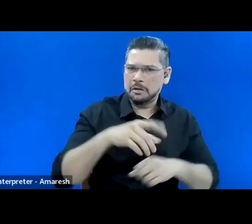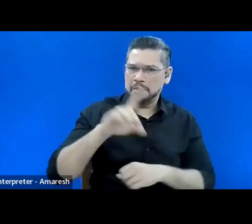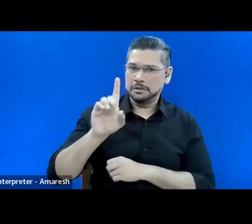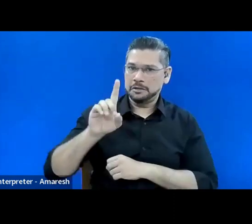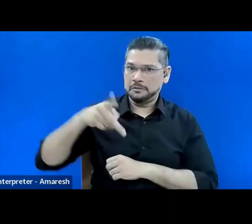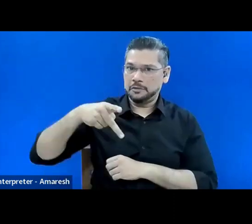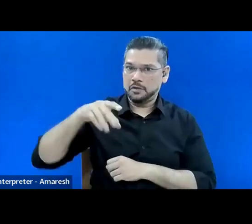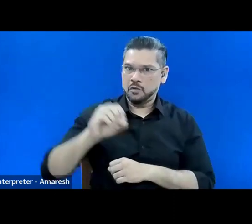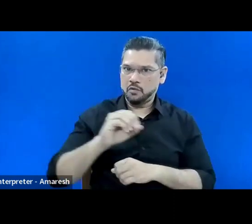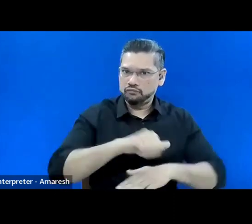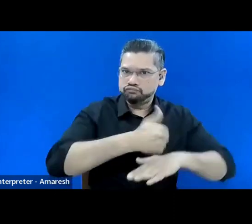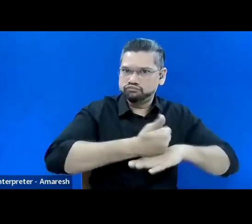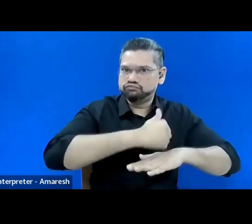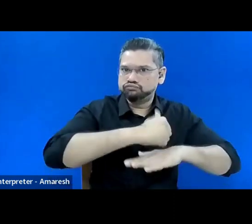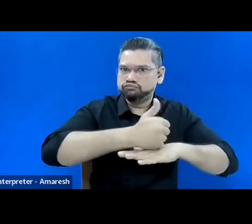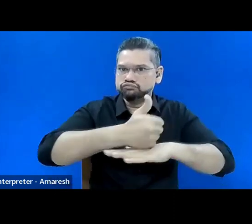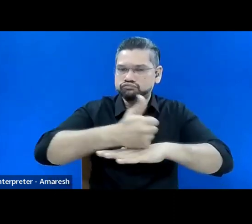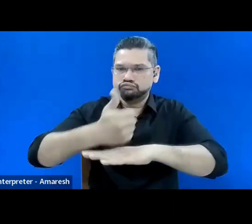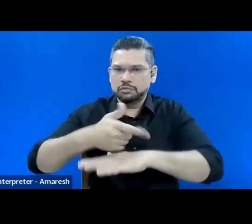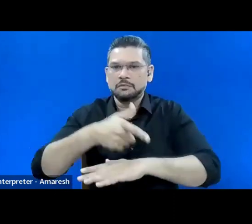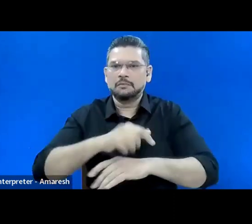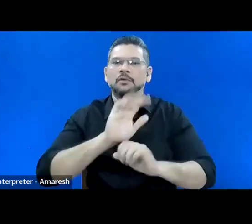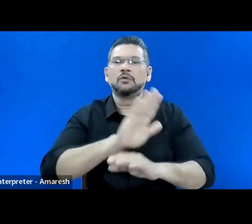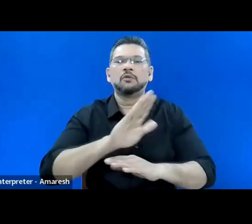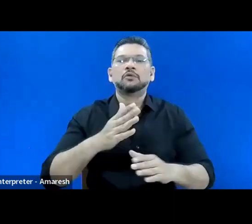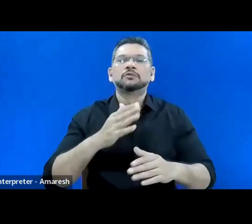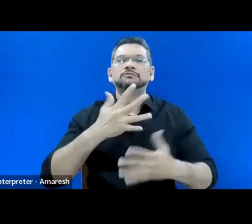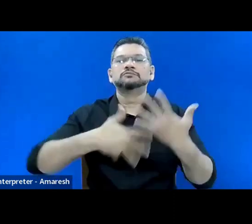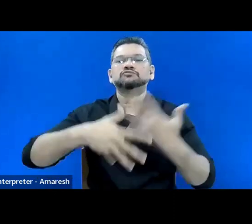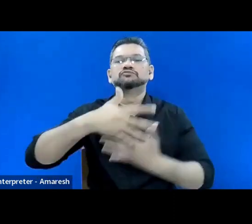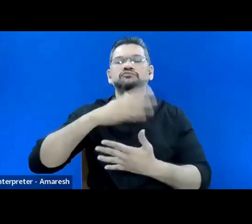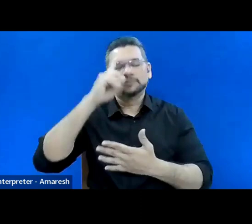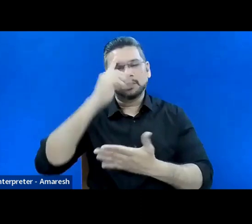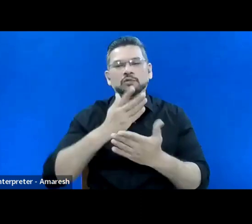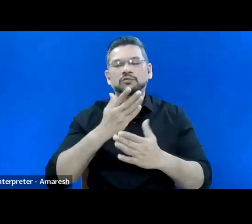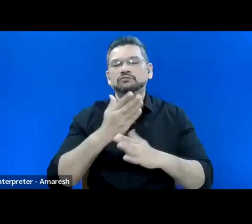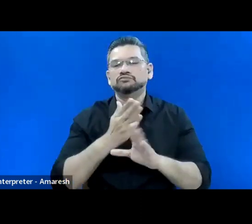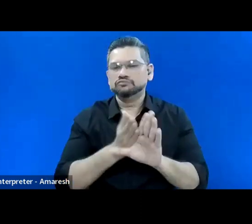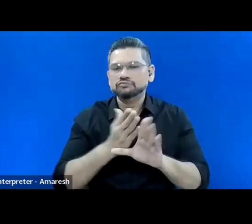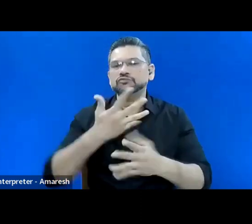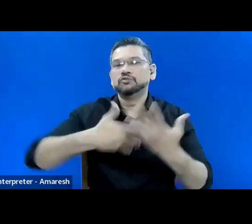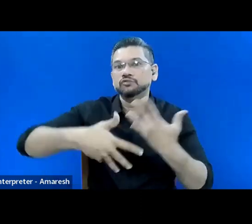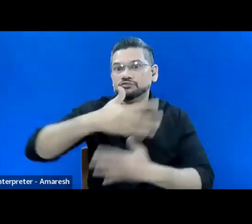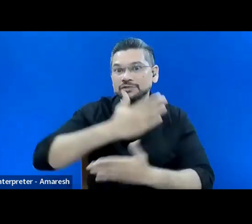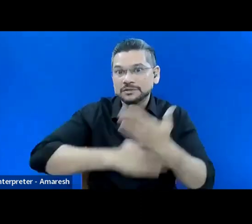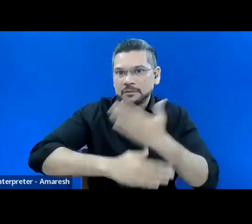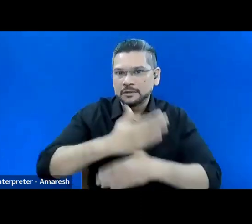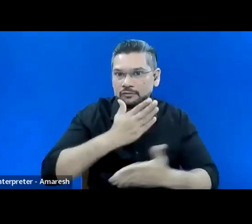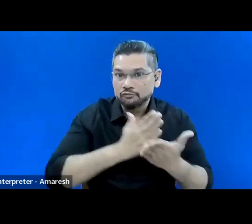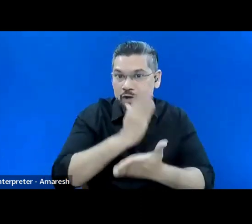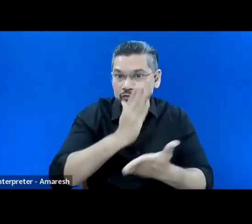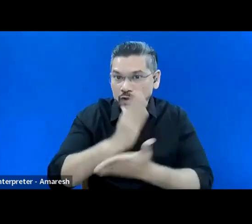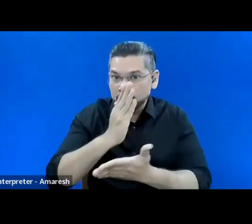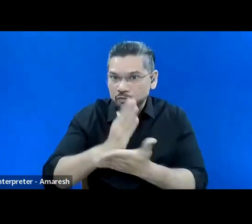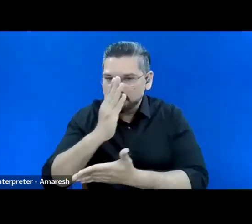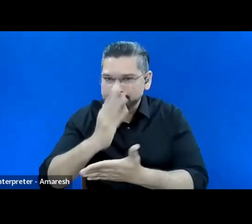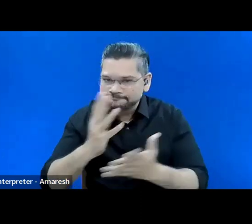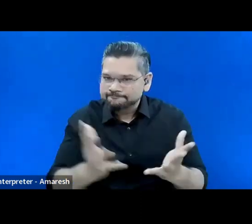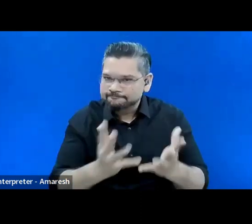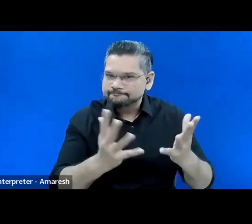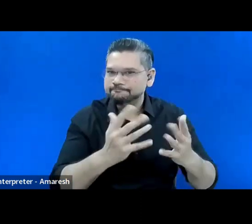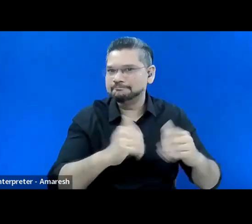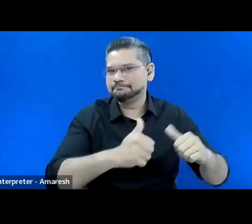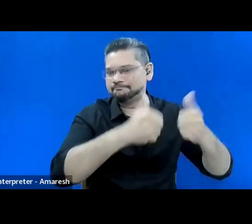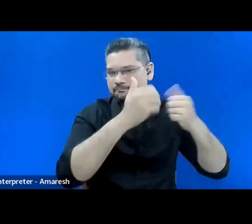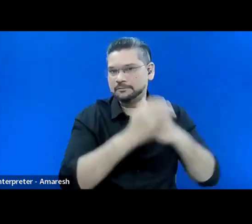rights of persons with psychosocial disabilities. Along with this, TCI has also been supporting and providing opportunities to its members,